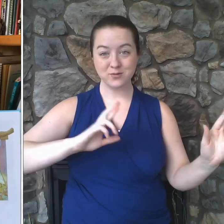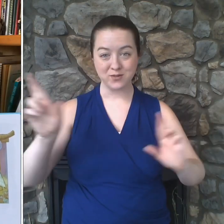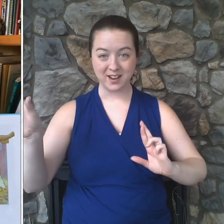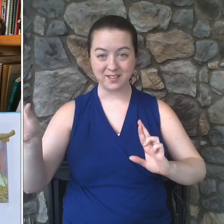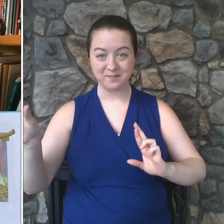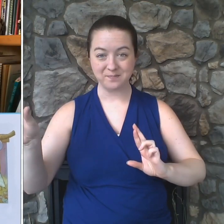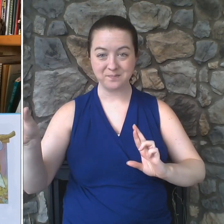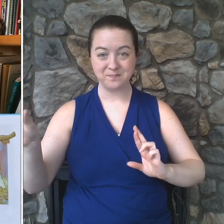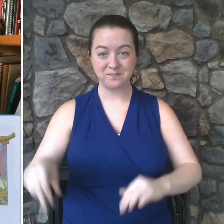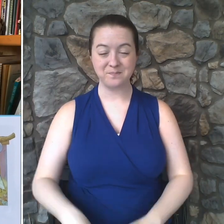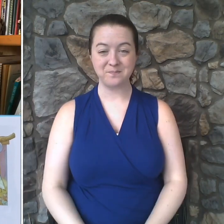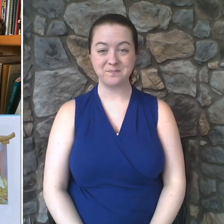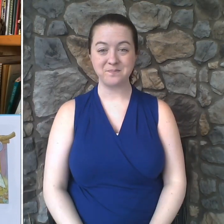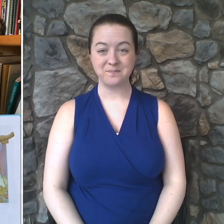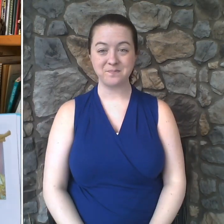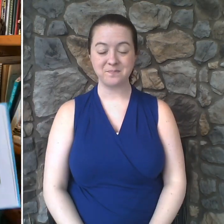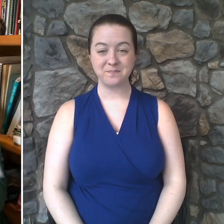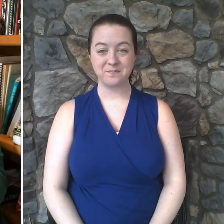was ready.